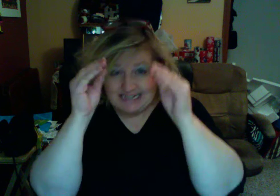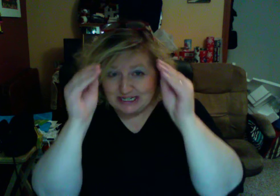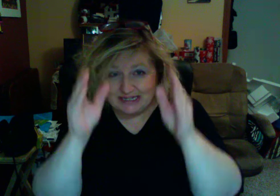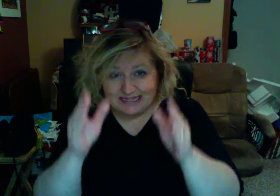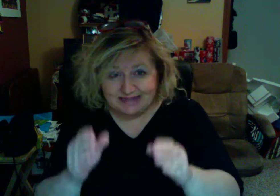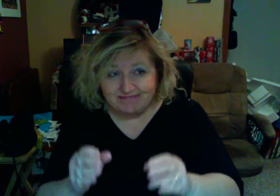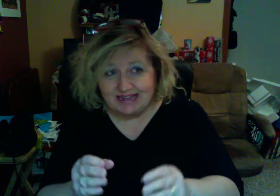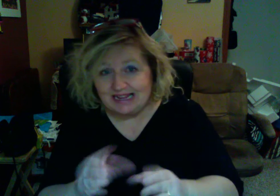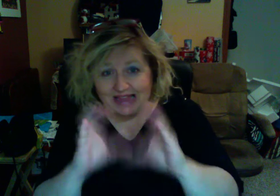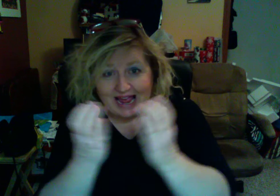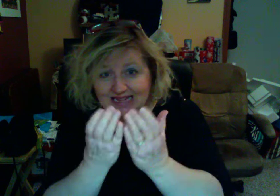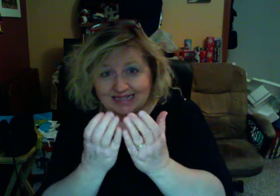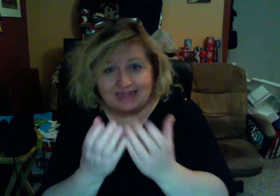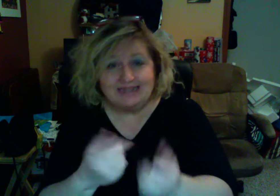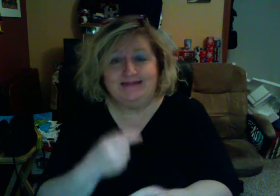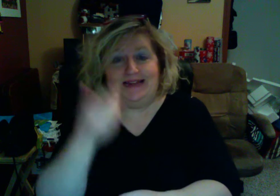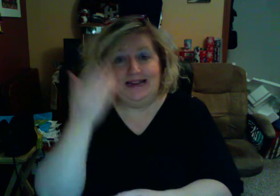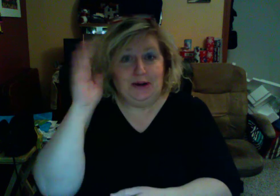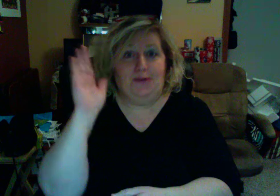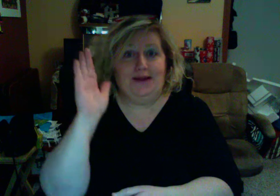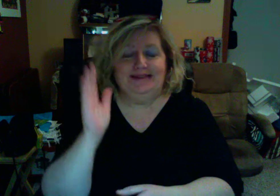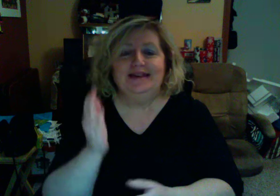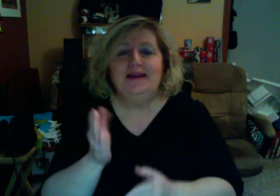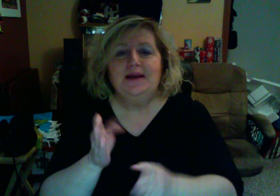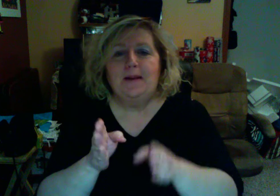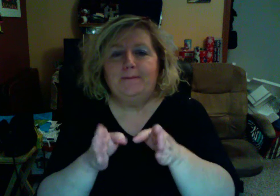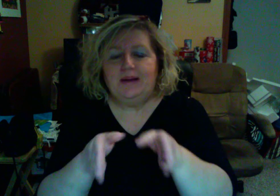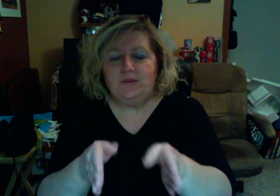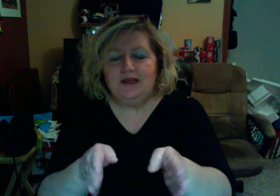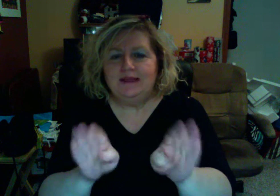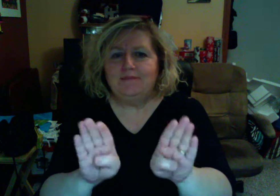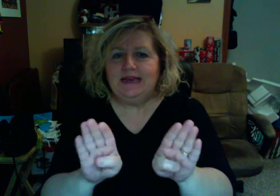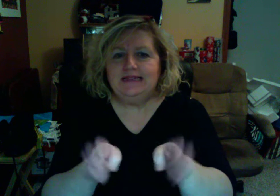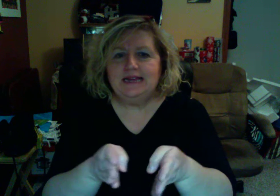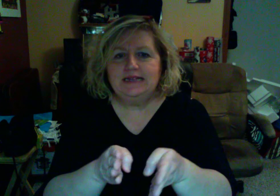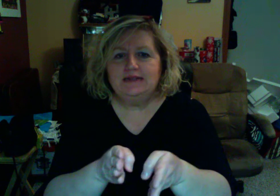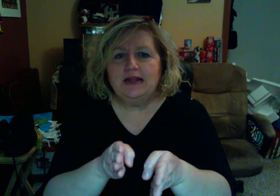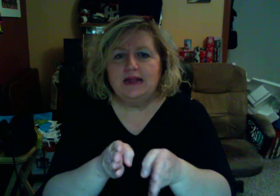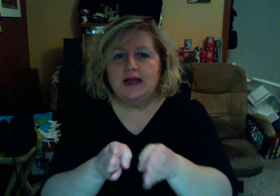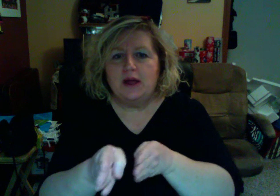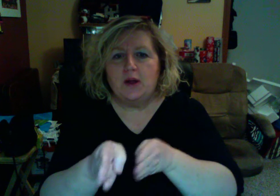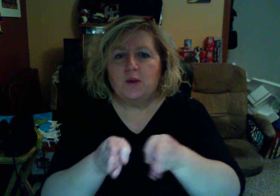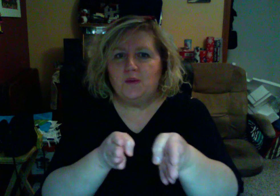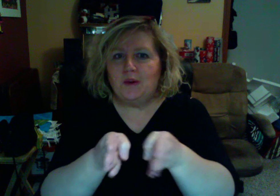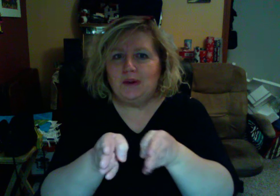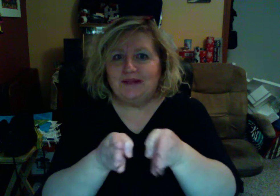teach this in class because I didn't know it, but with the B signs on that,